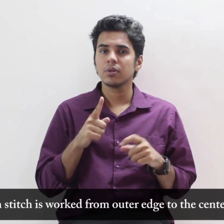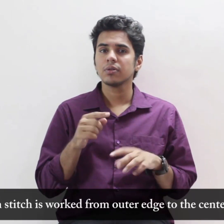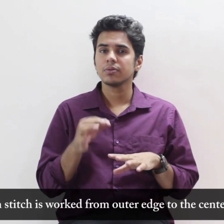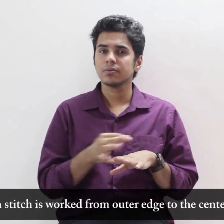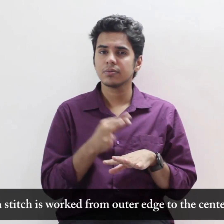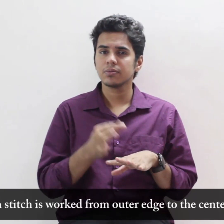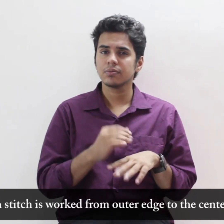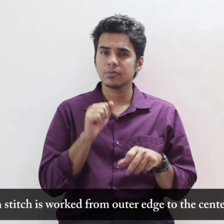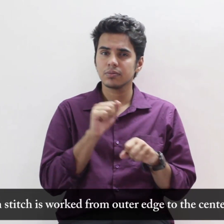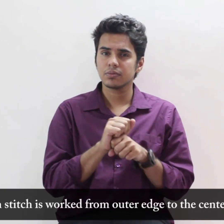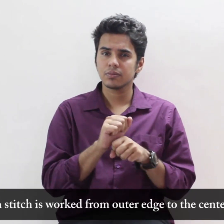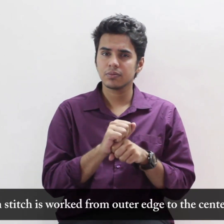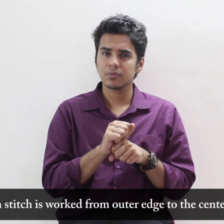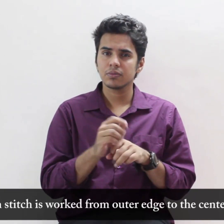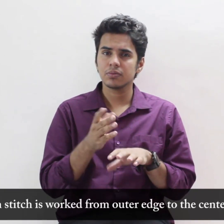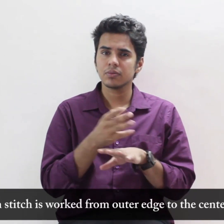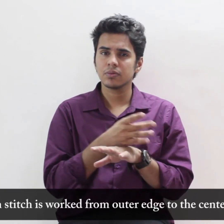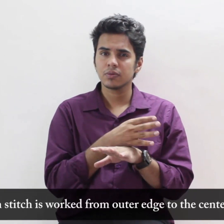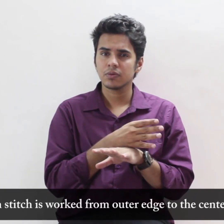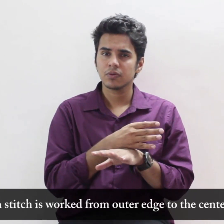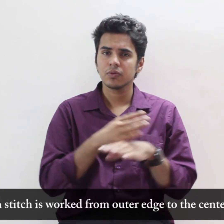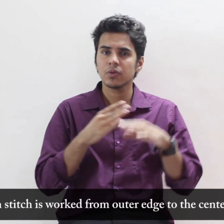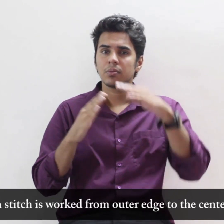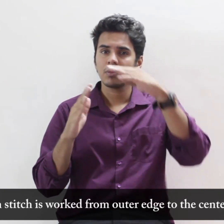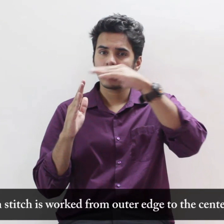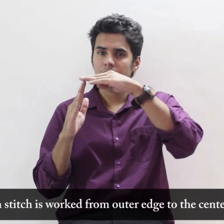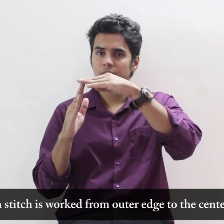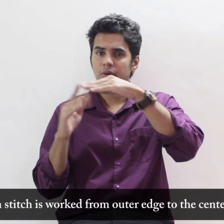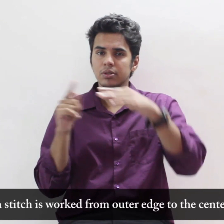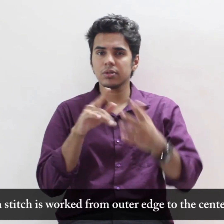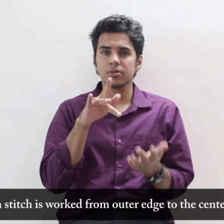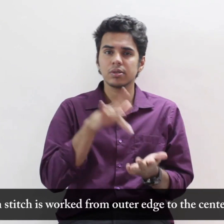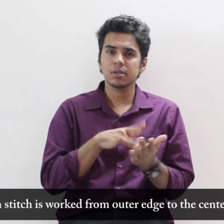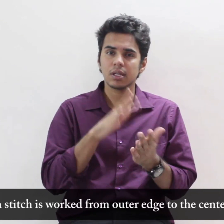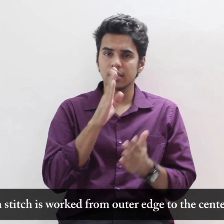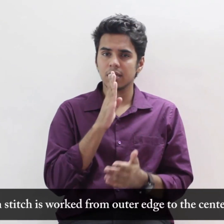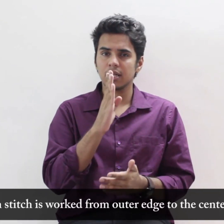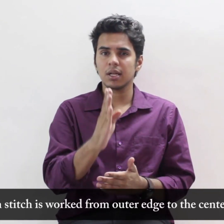Each stitch is worked from outer edge to the center line.